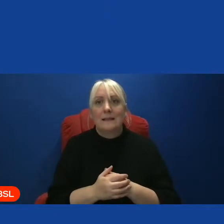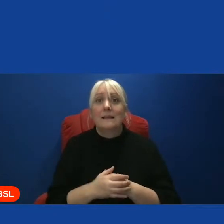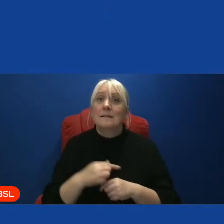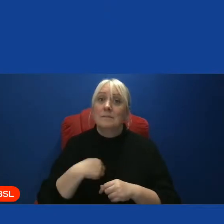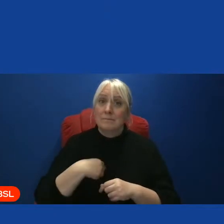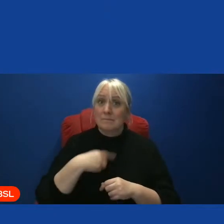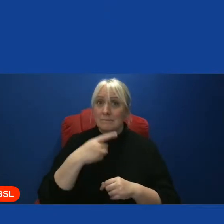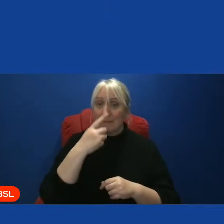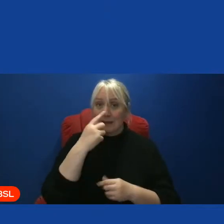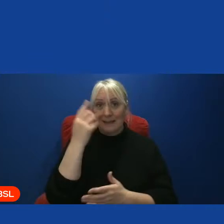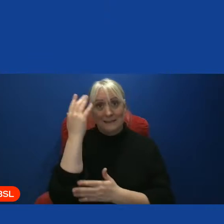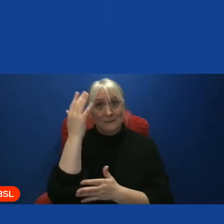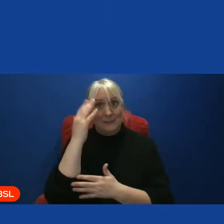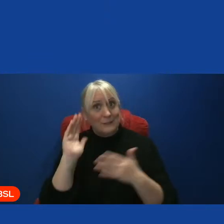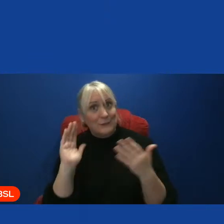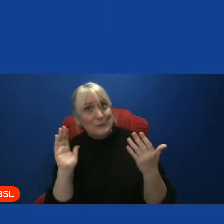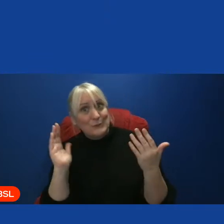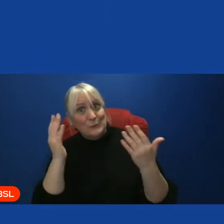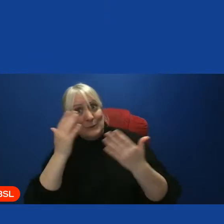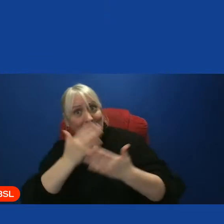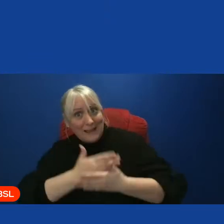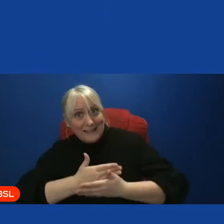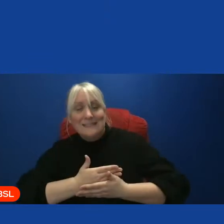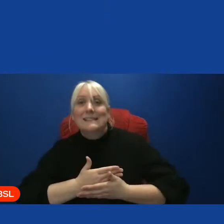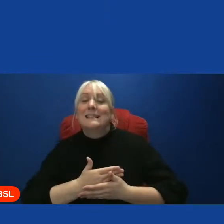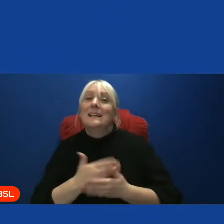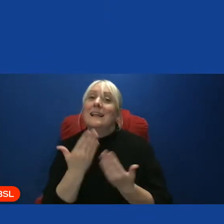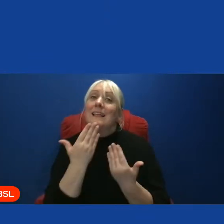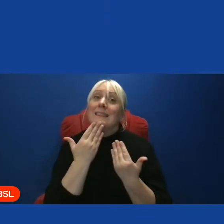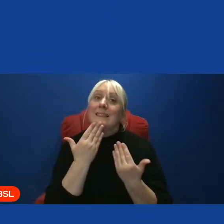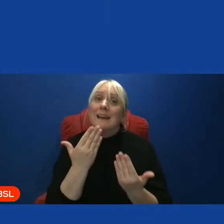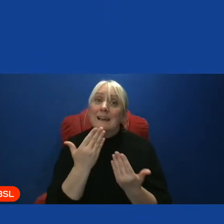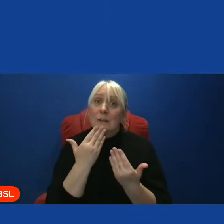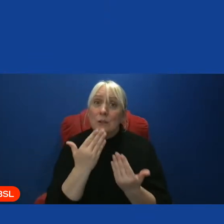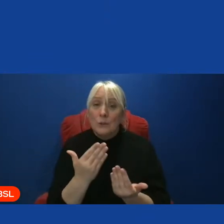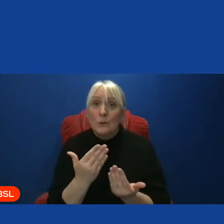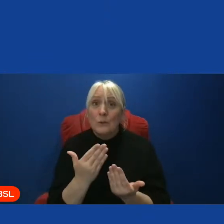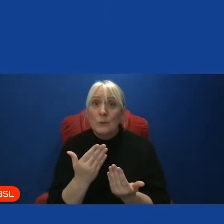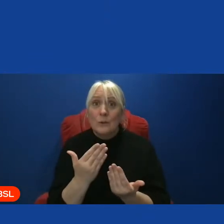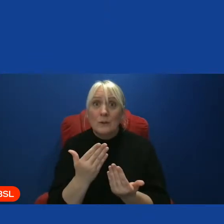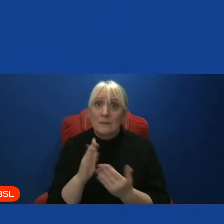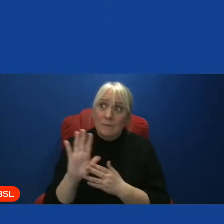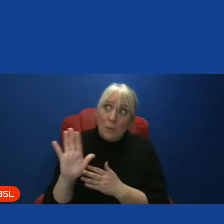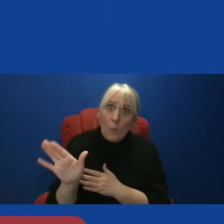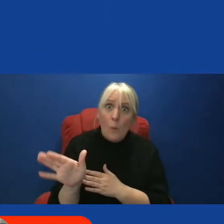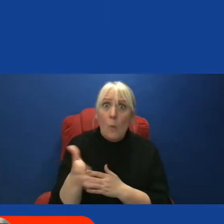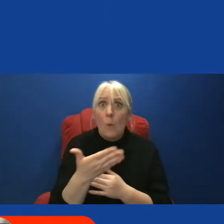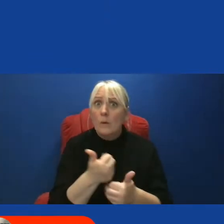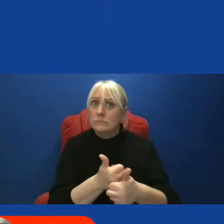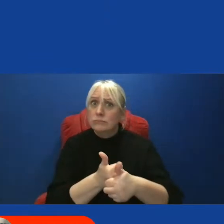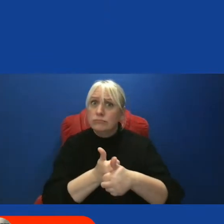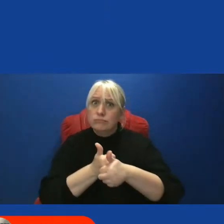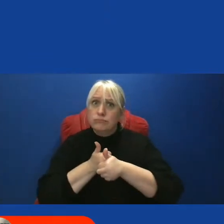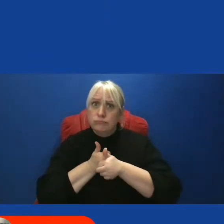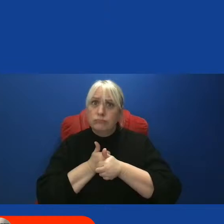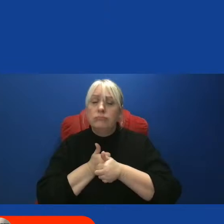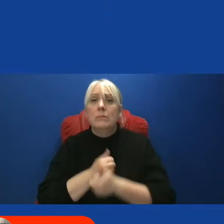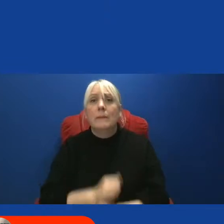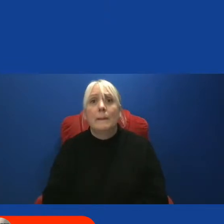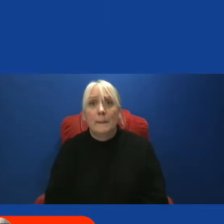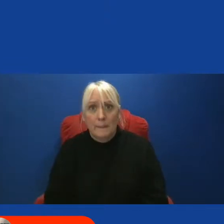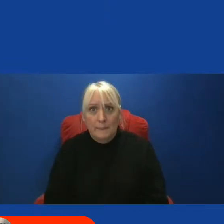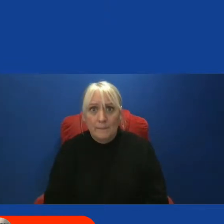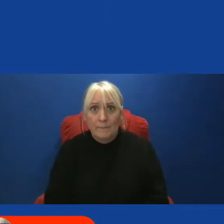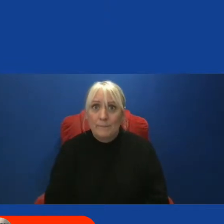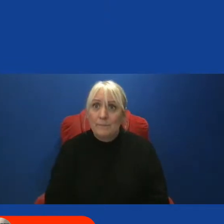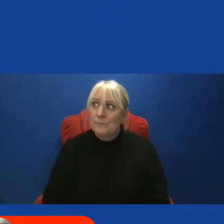tonight. Even greater thank you for literally rallying to our cause. We've never